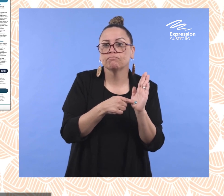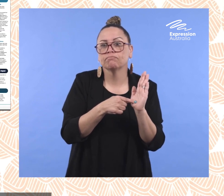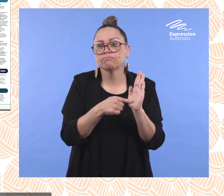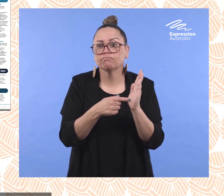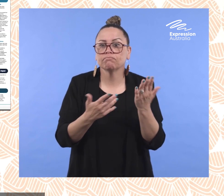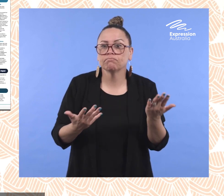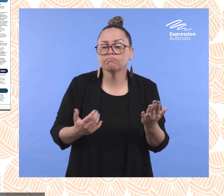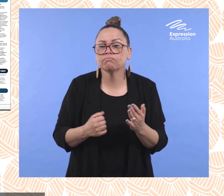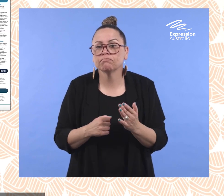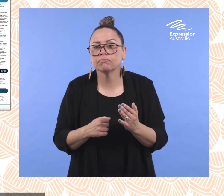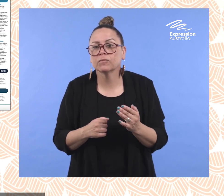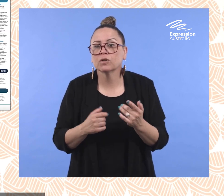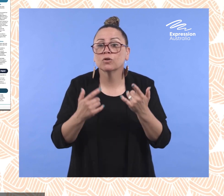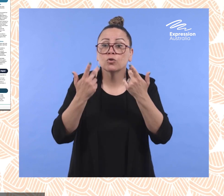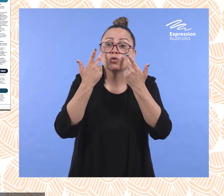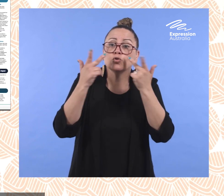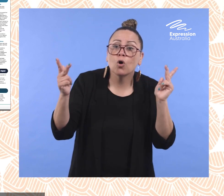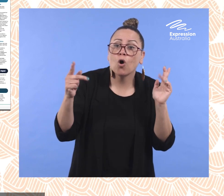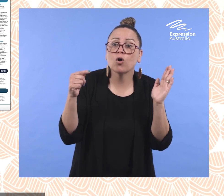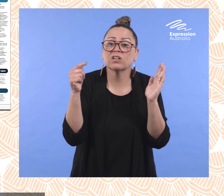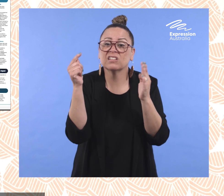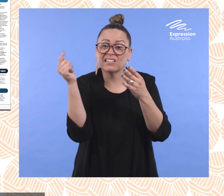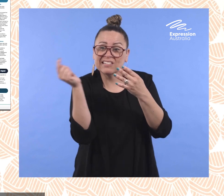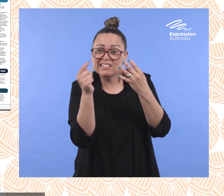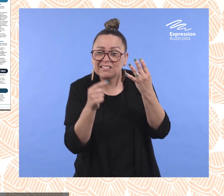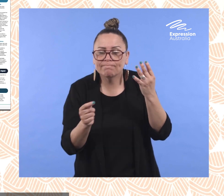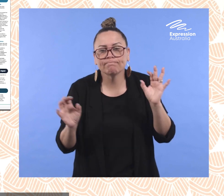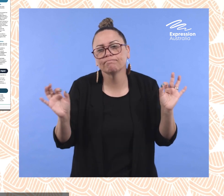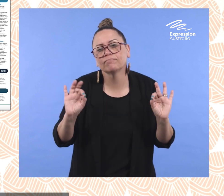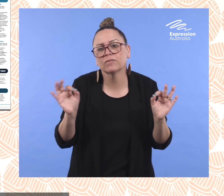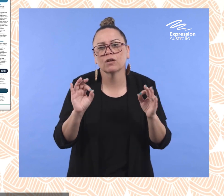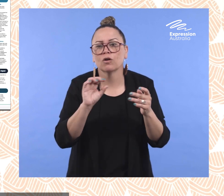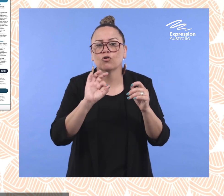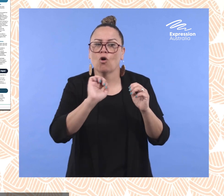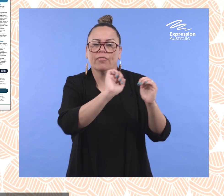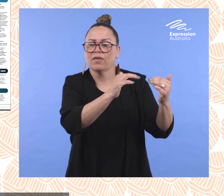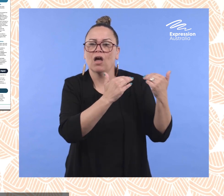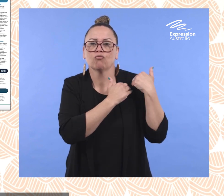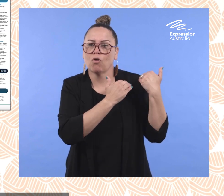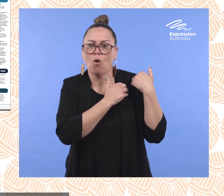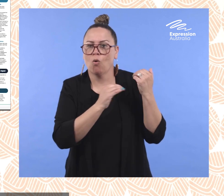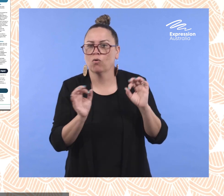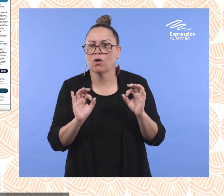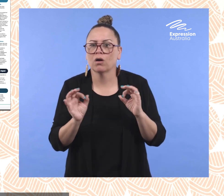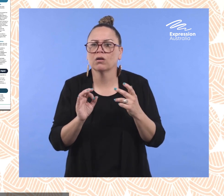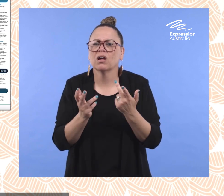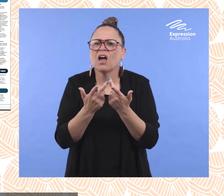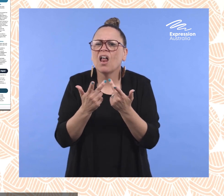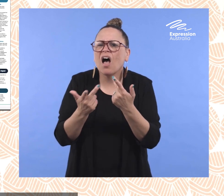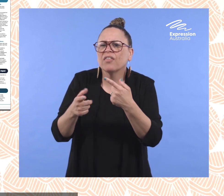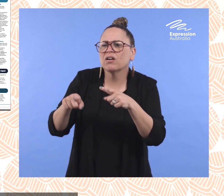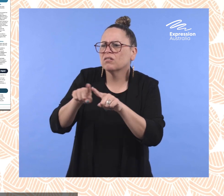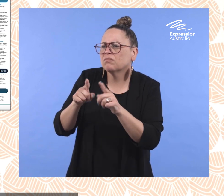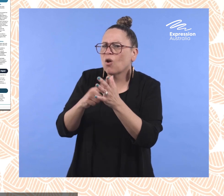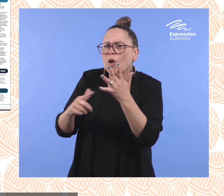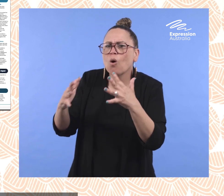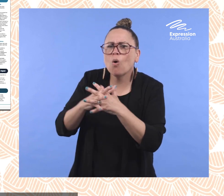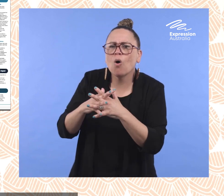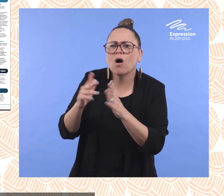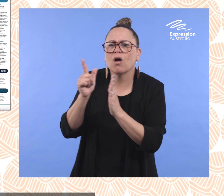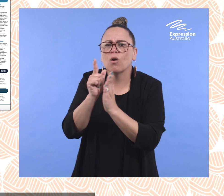not the role of it to reflect details. And this is the kind of thing, like a lot of other